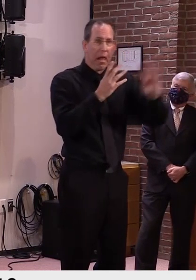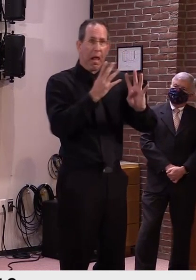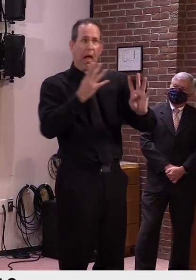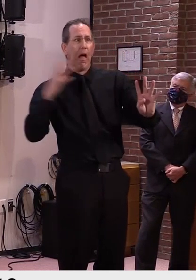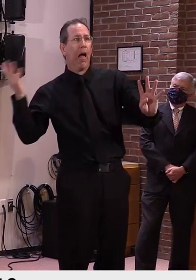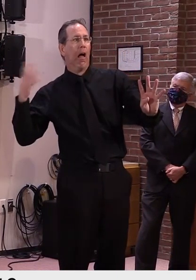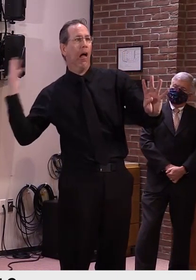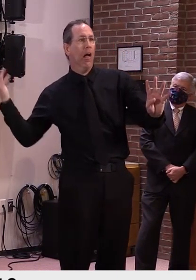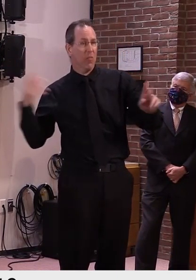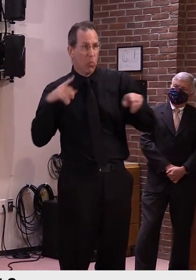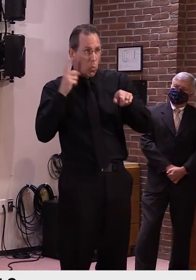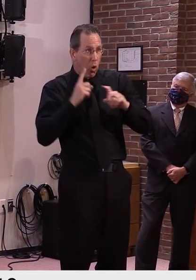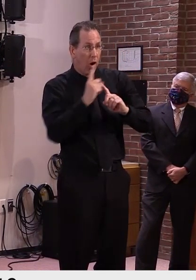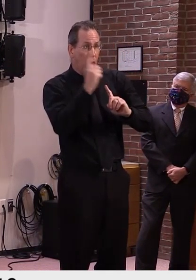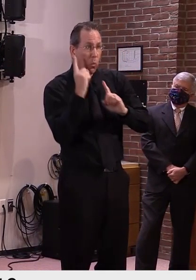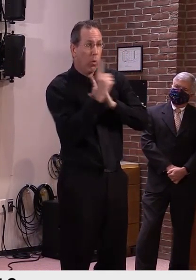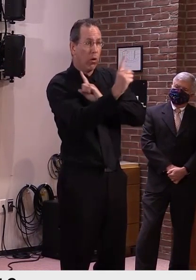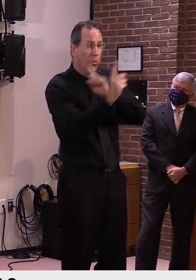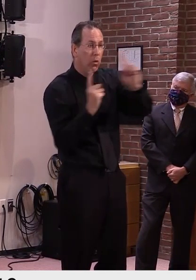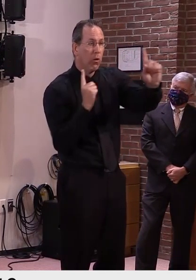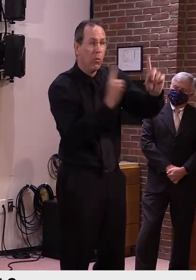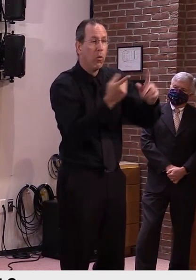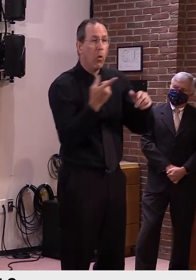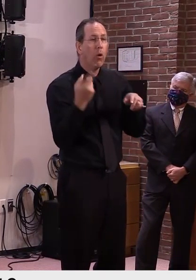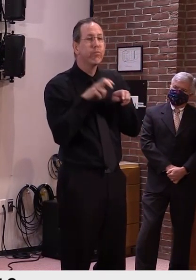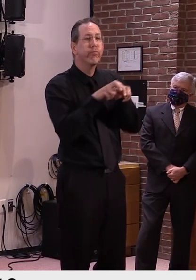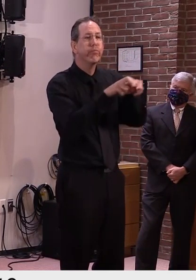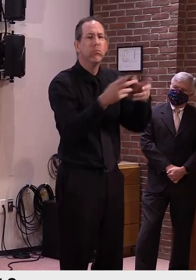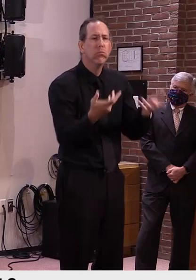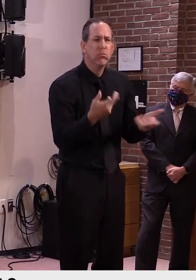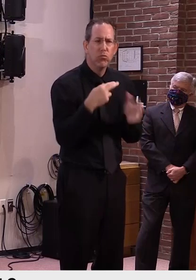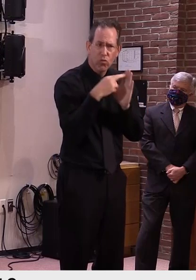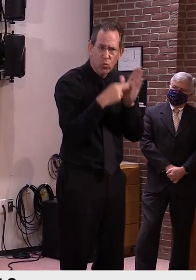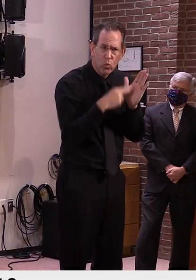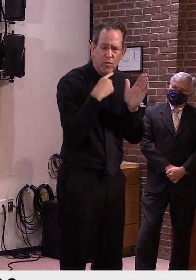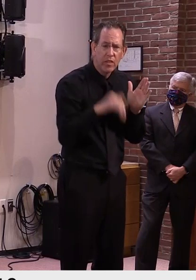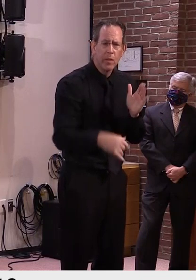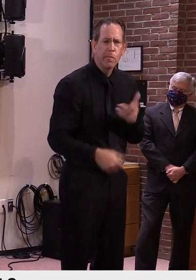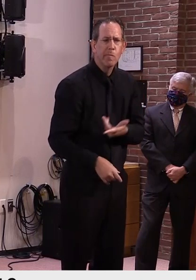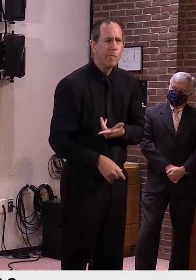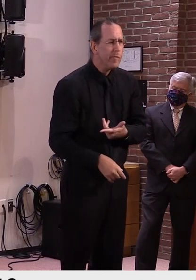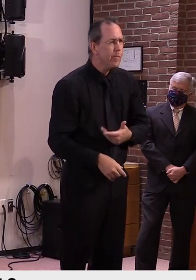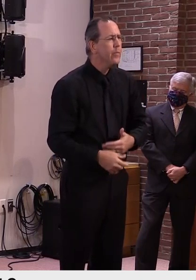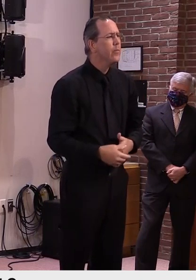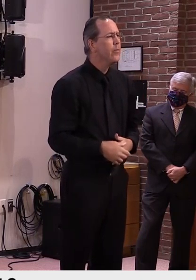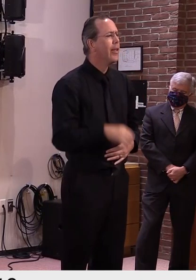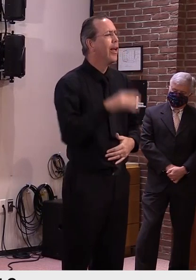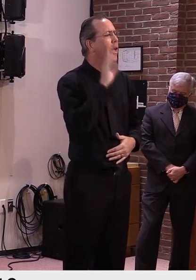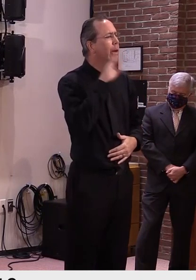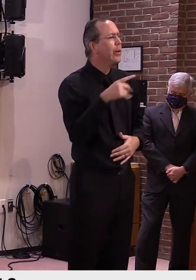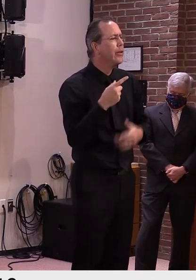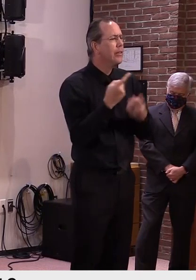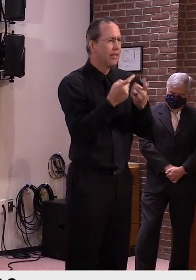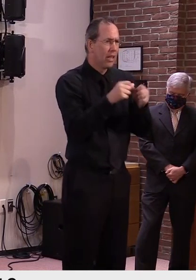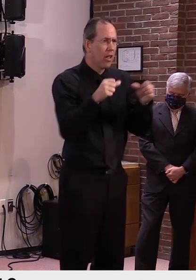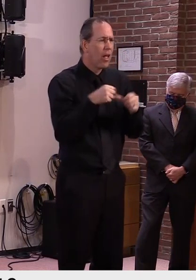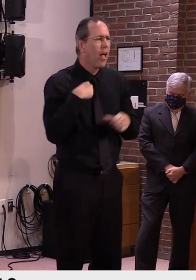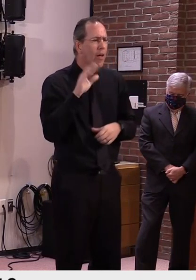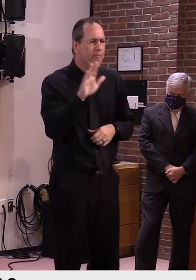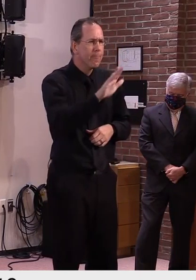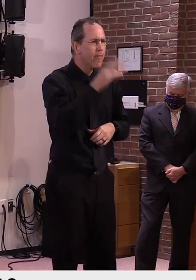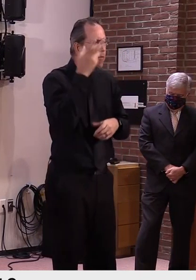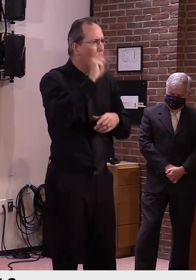haven't, I know that the ski areas themselves are working on that. We will work with them in any way we can to